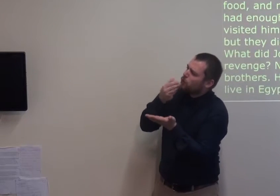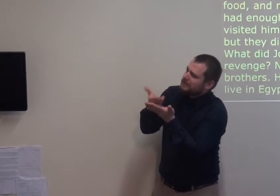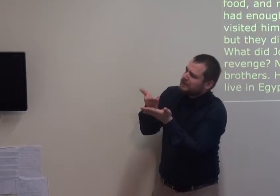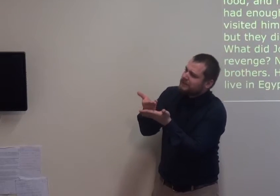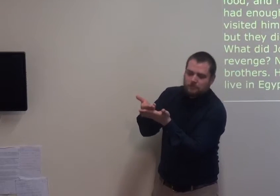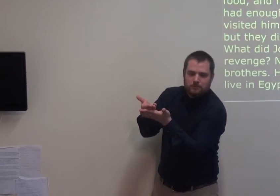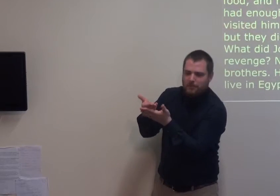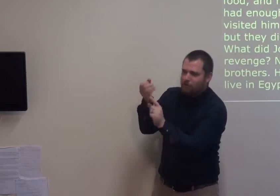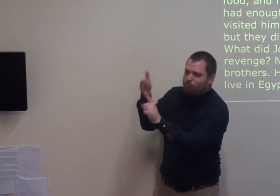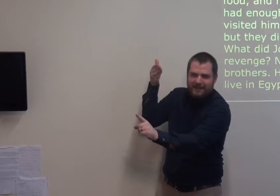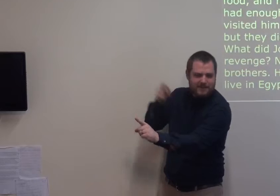but they did not recognize him.